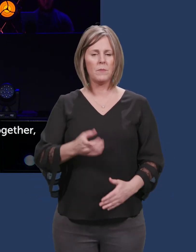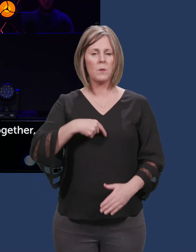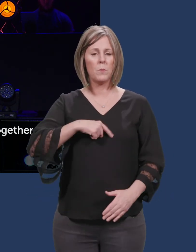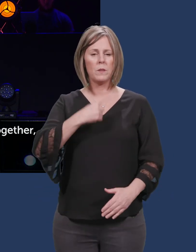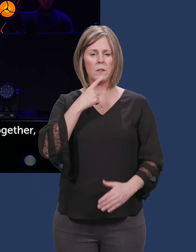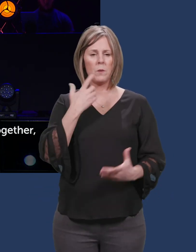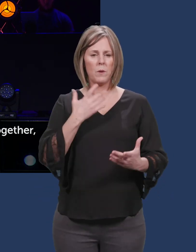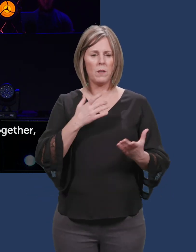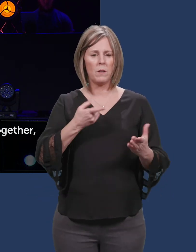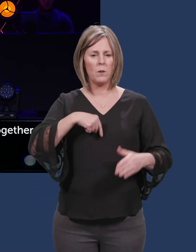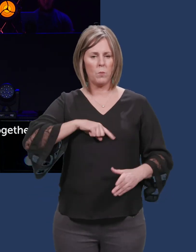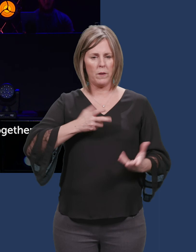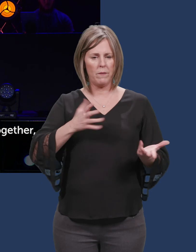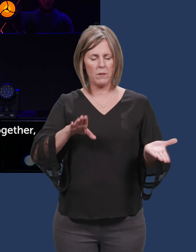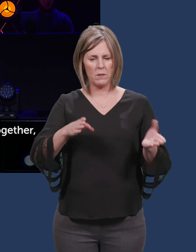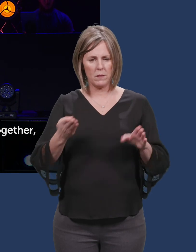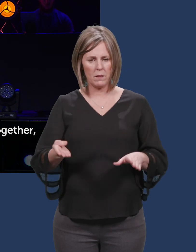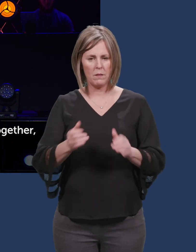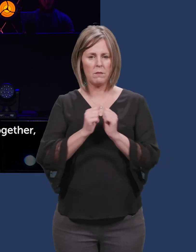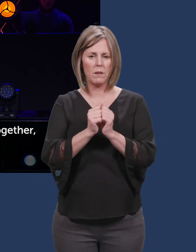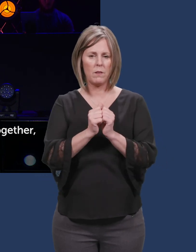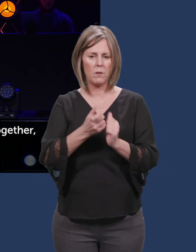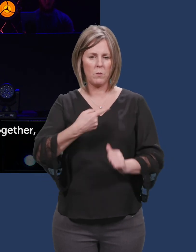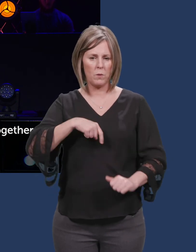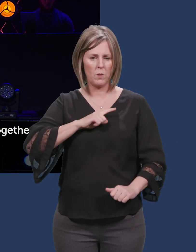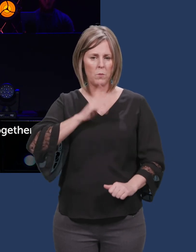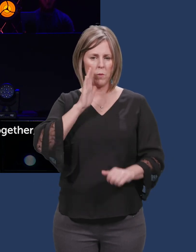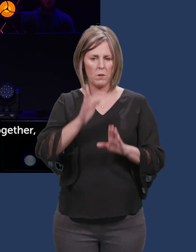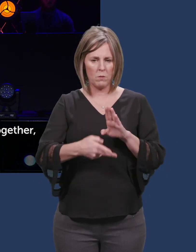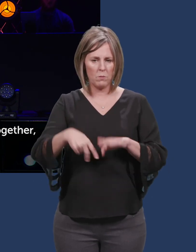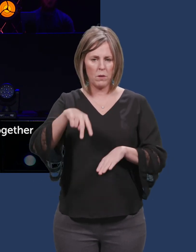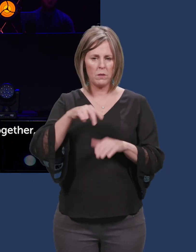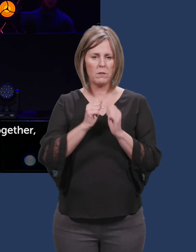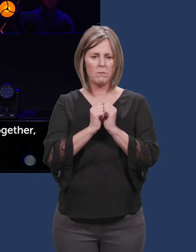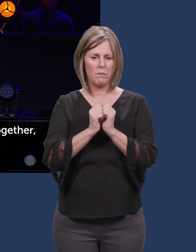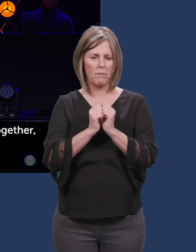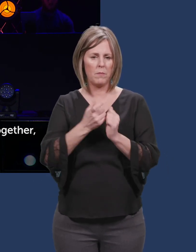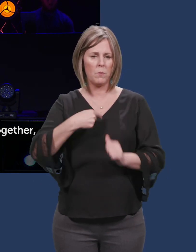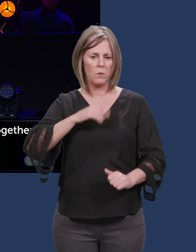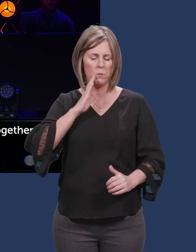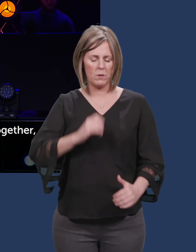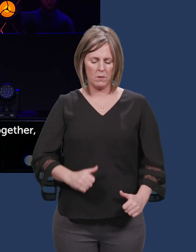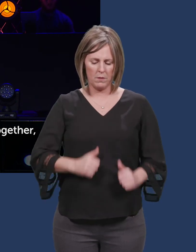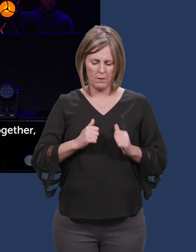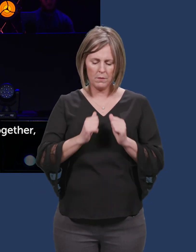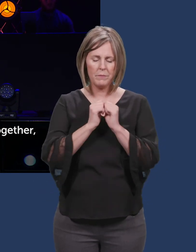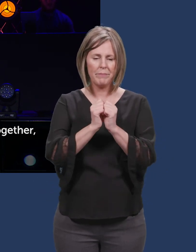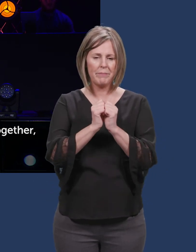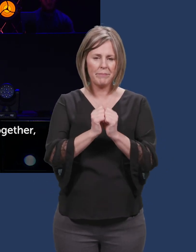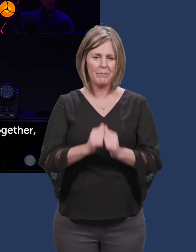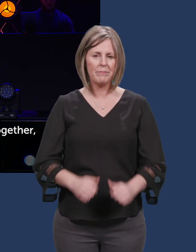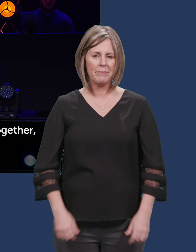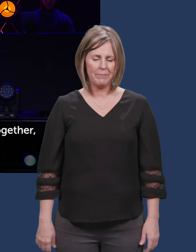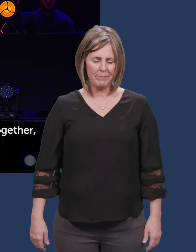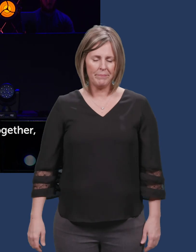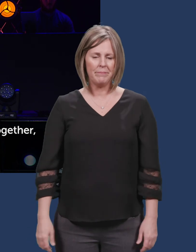say, we have died together. We will rise together. We will live